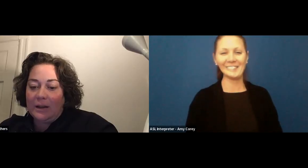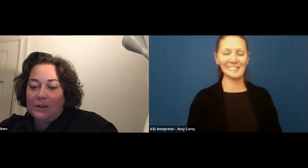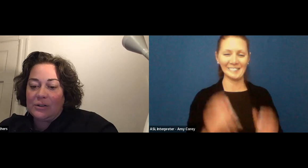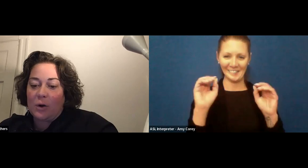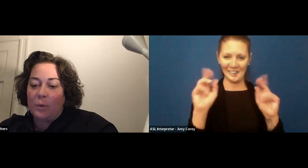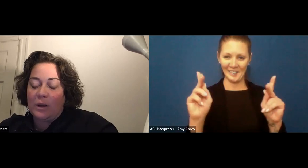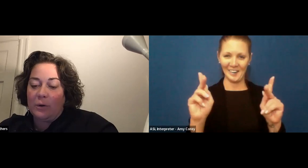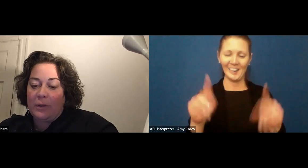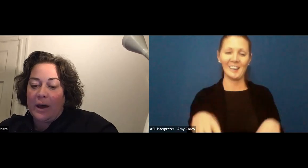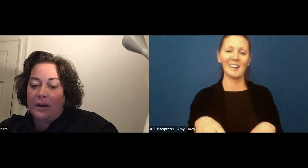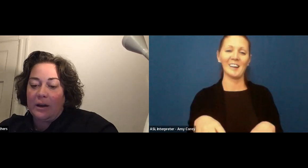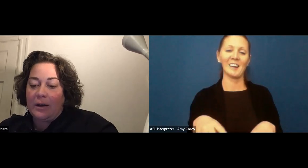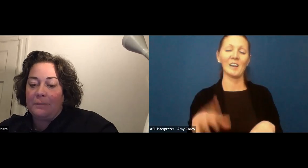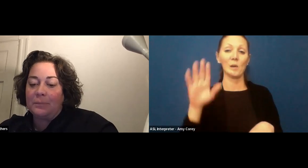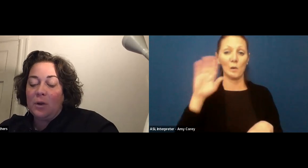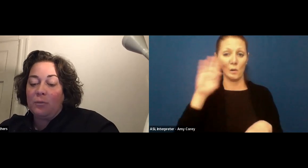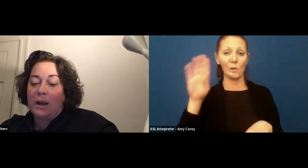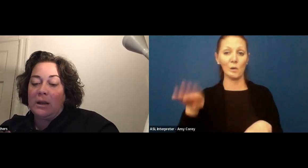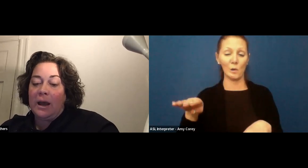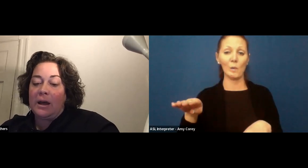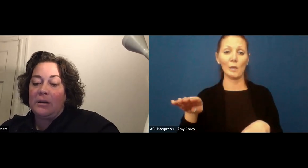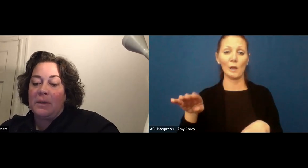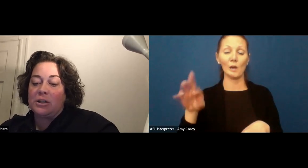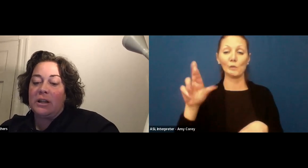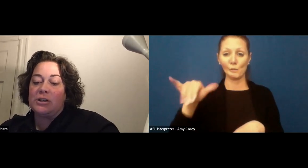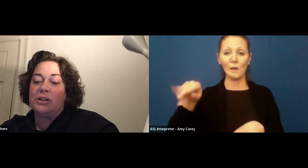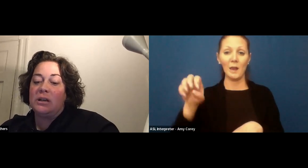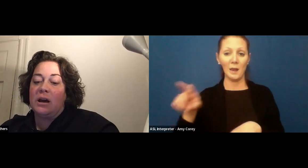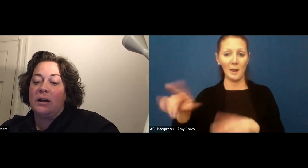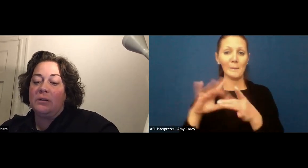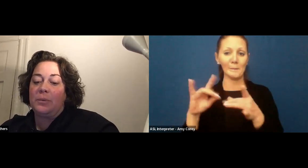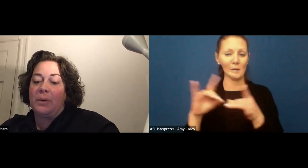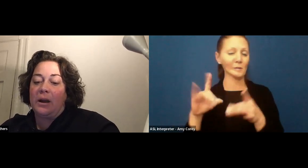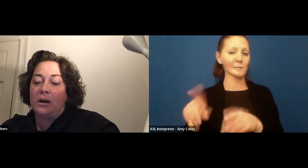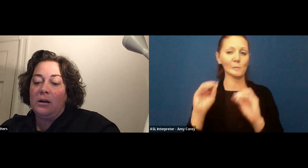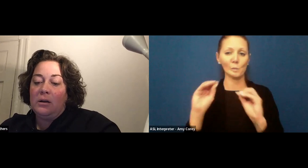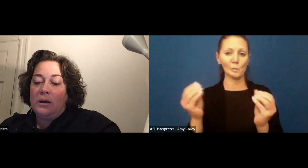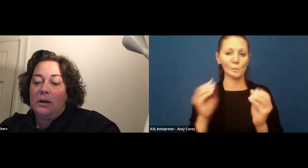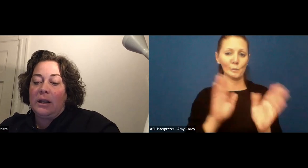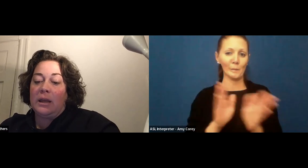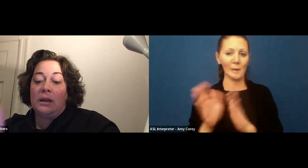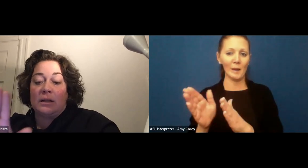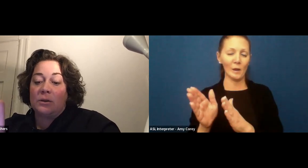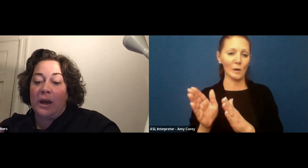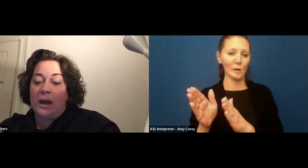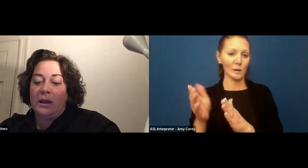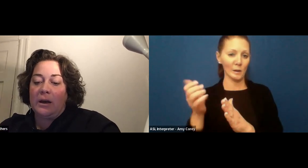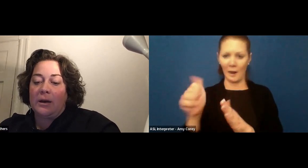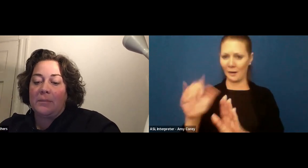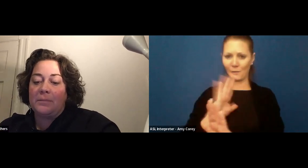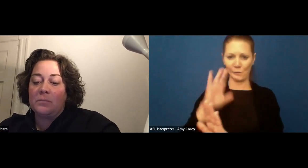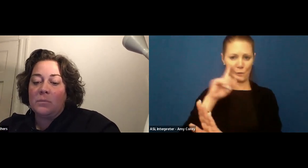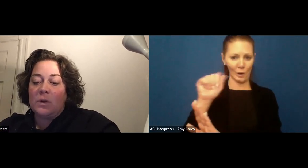Okay, so we know that Rain had mentioned that she did not prepare anything, and that's